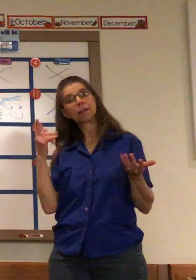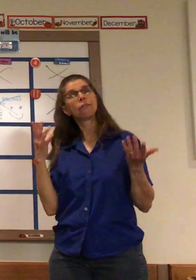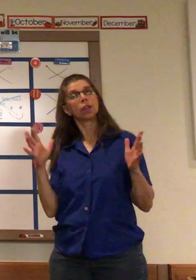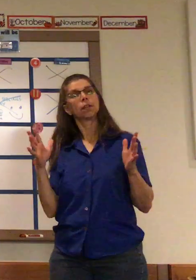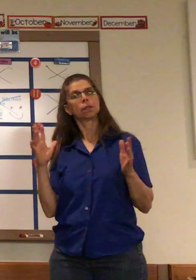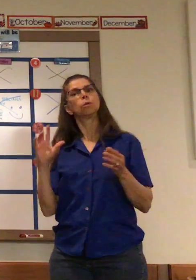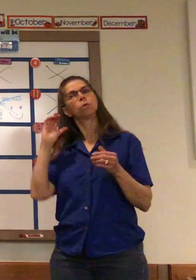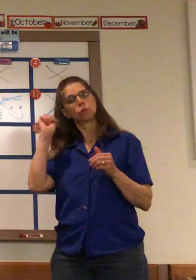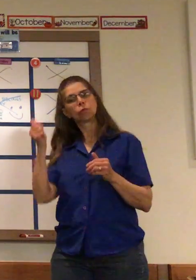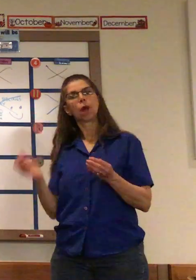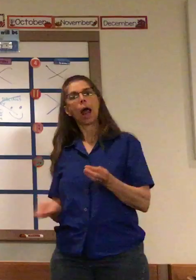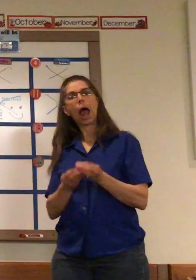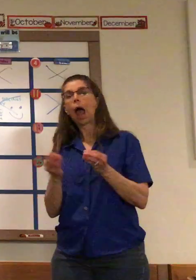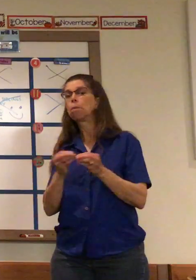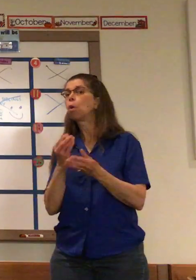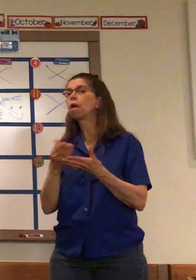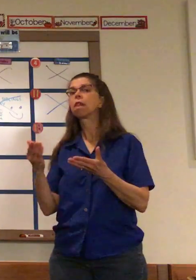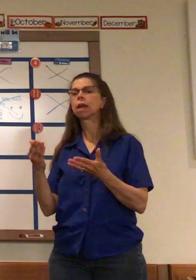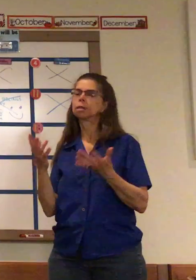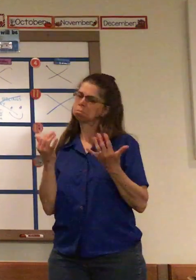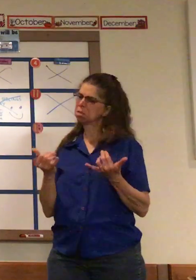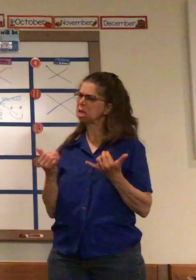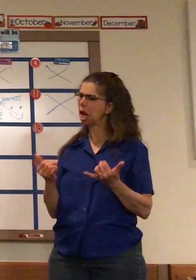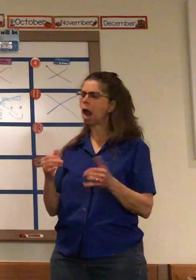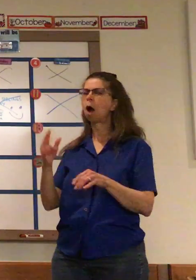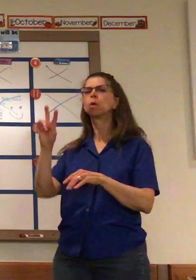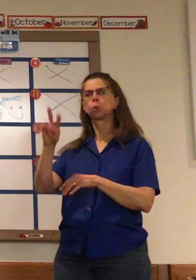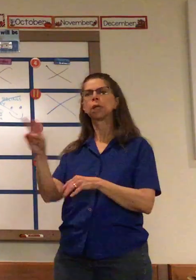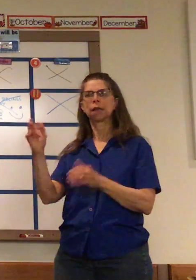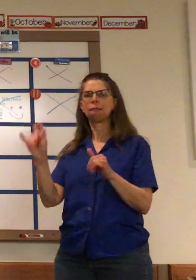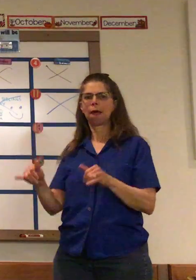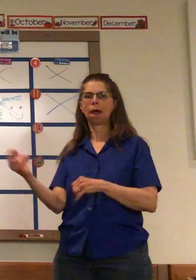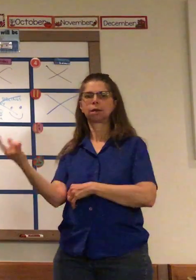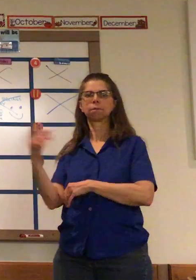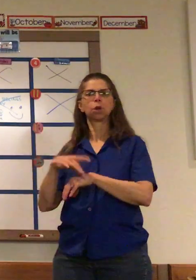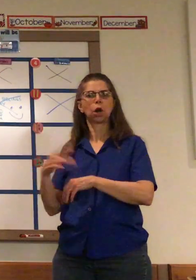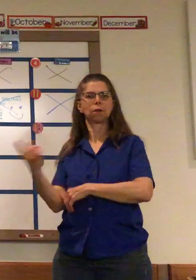try to add some more stuff, but for now we've got Earth Day on the 22nd,